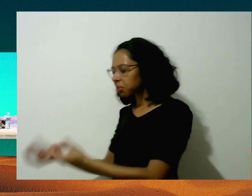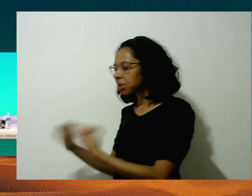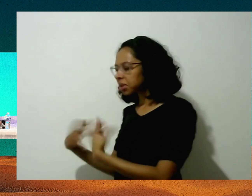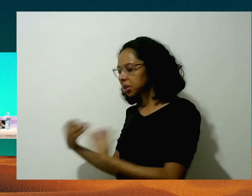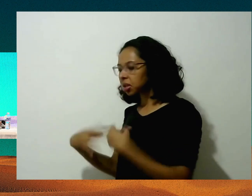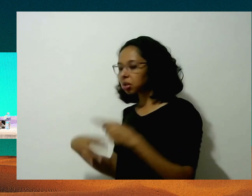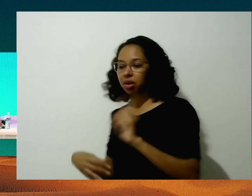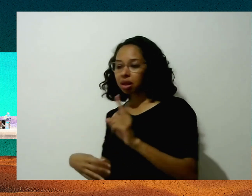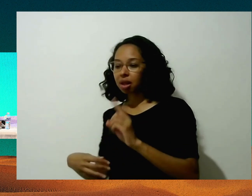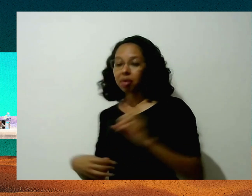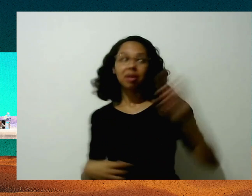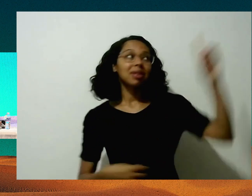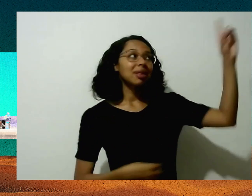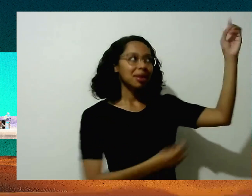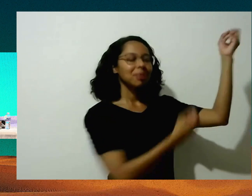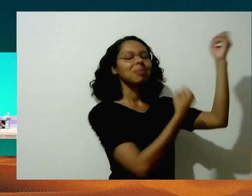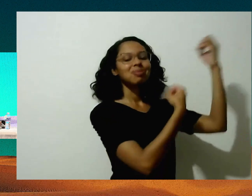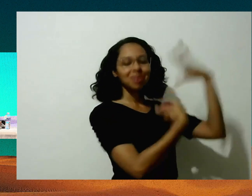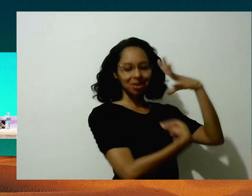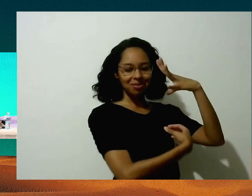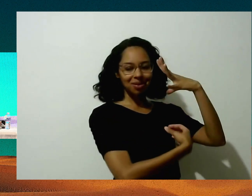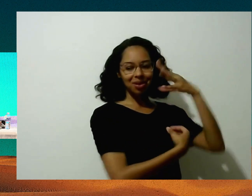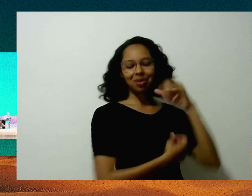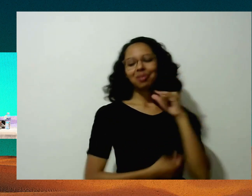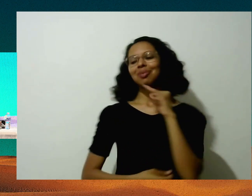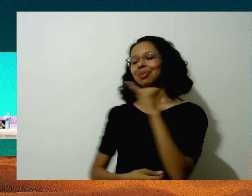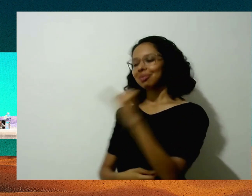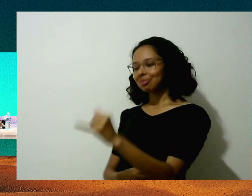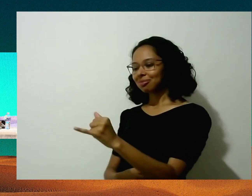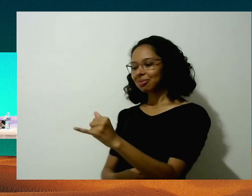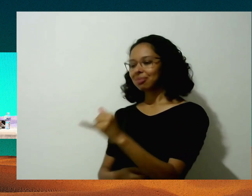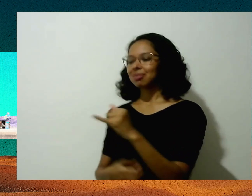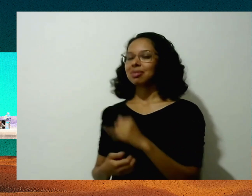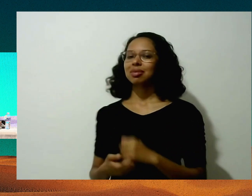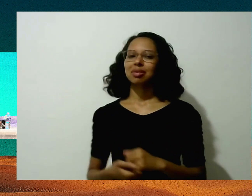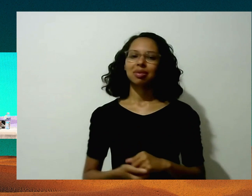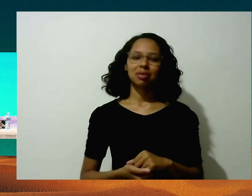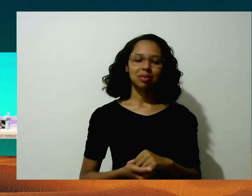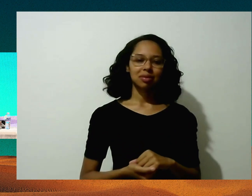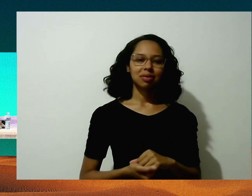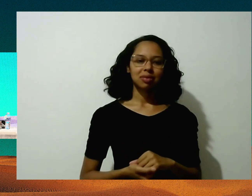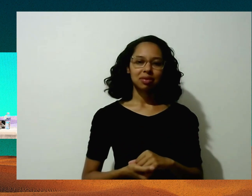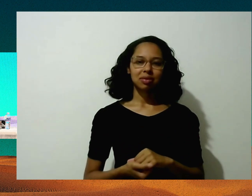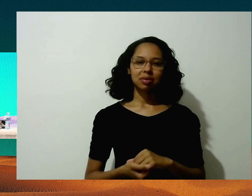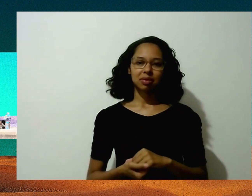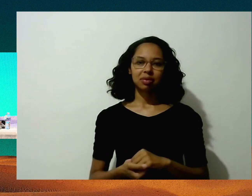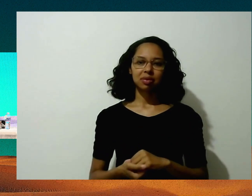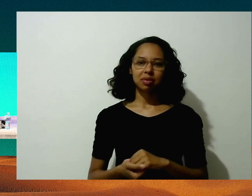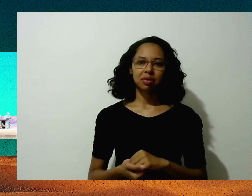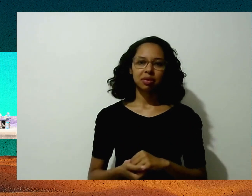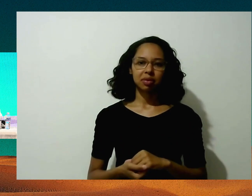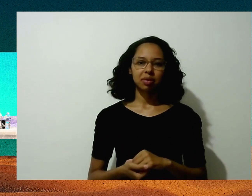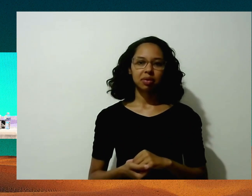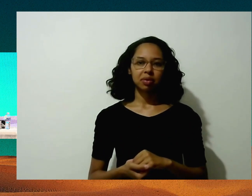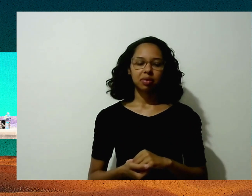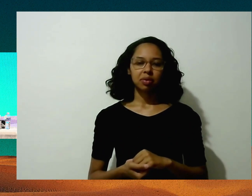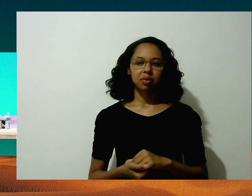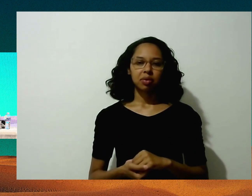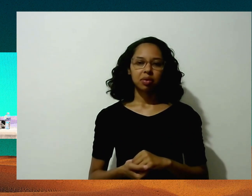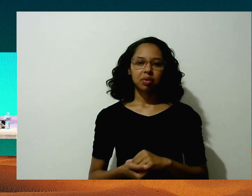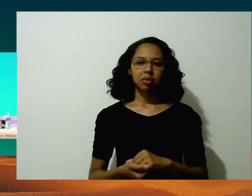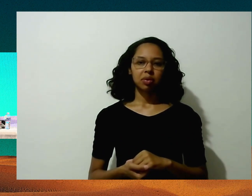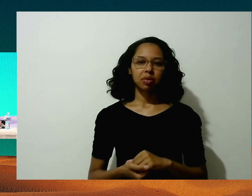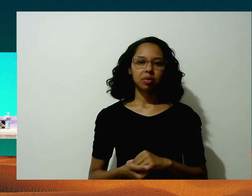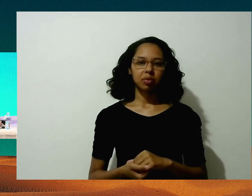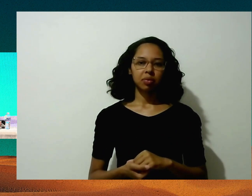de Jesus Cristo. For I neither received it from man, nor was I taught it, but it came through the revelation of Jesus